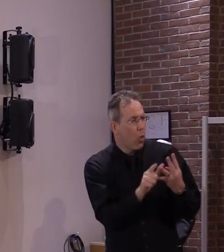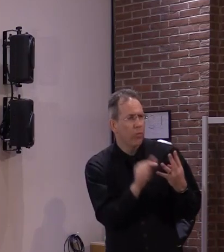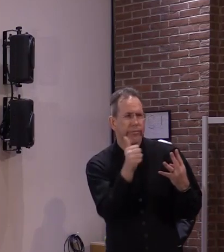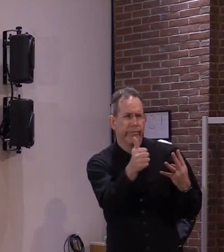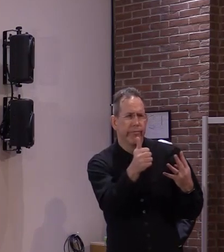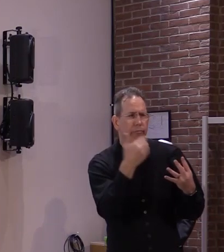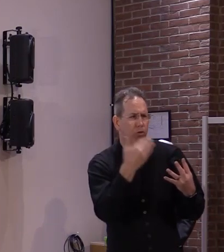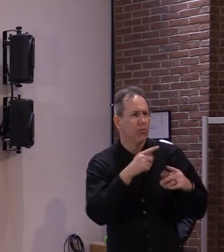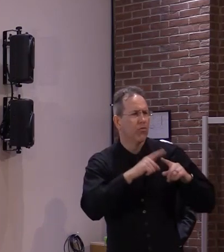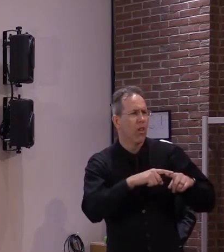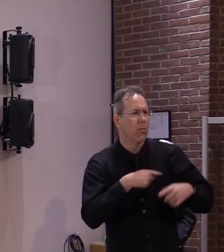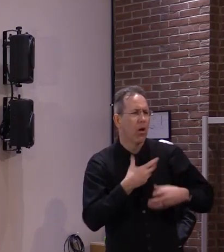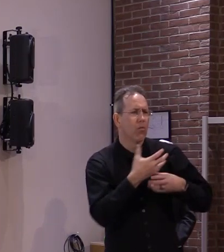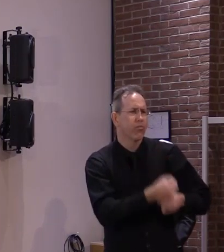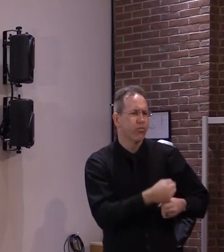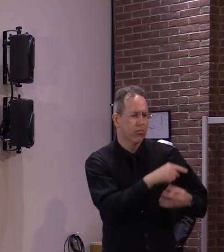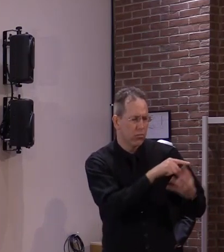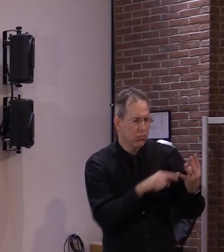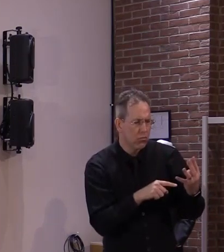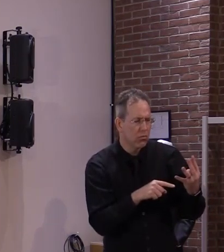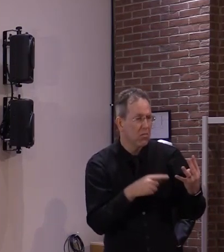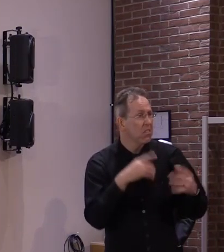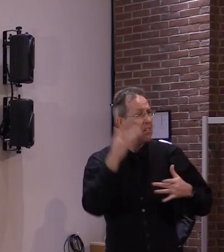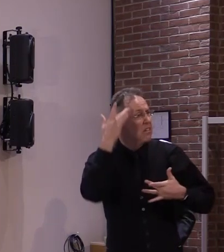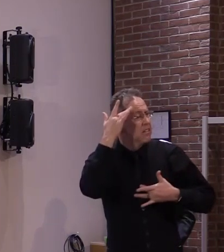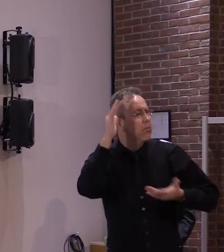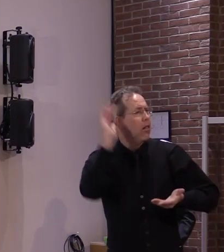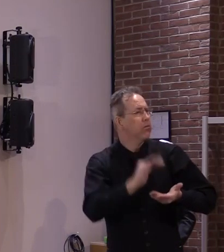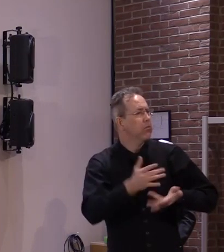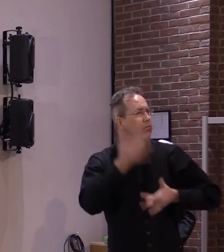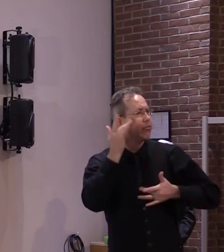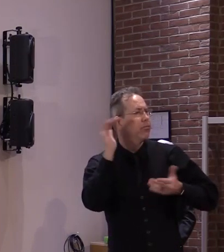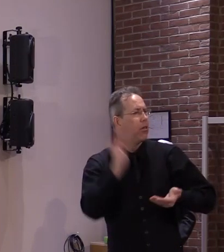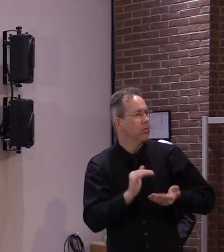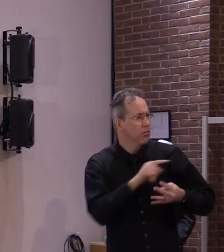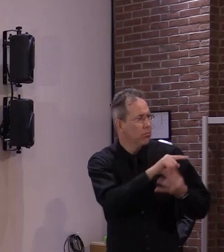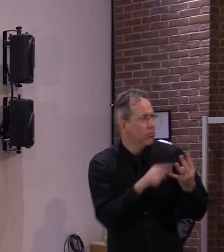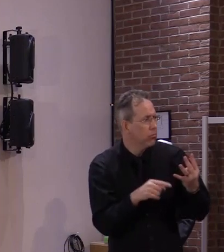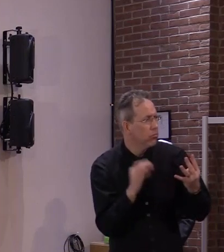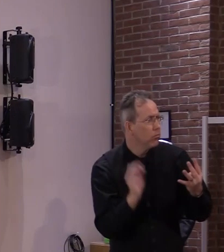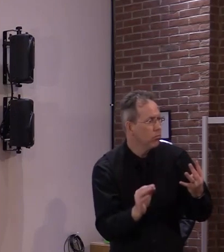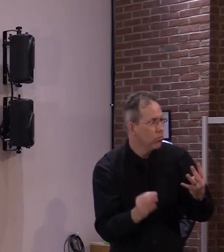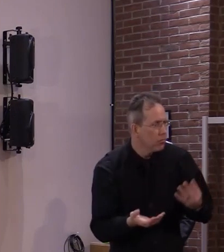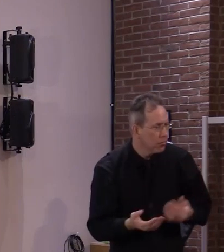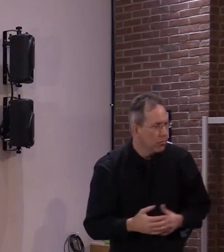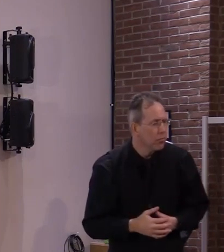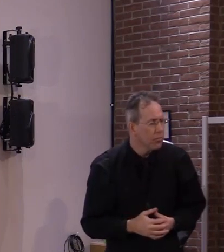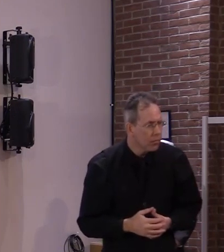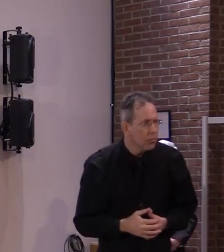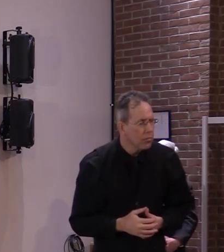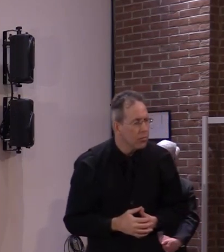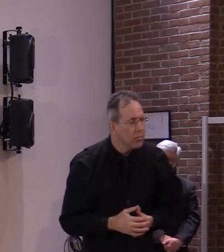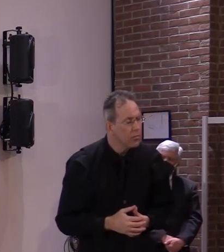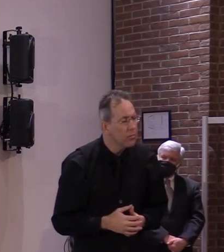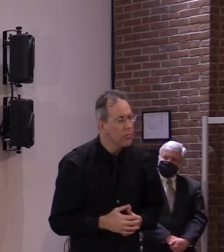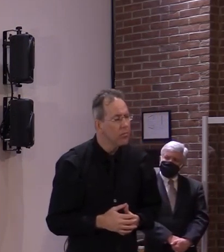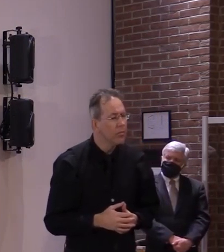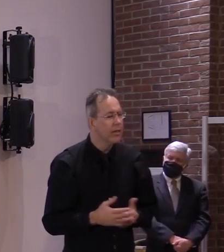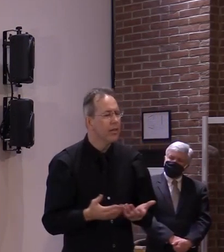not trying to spin this in any way. It's just what are the outcomes that really matter and why would you get a vaccine in the first